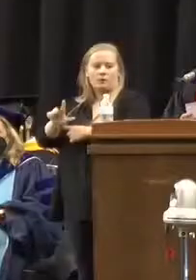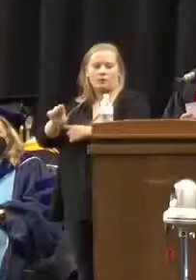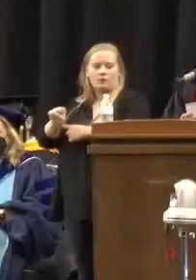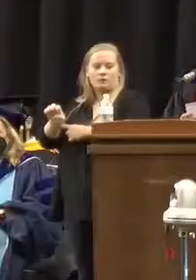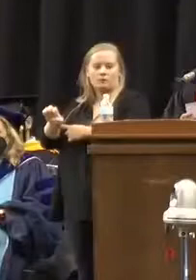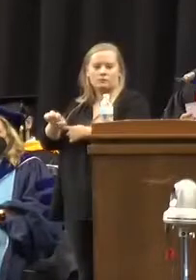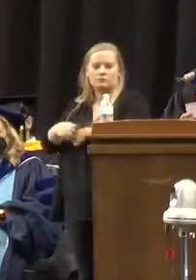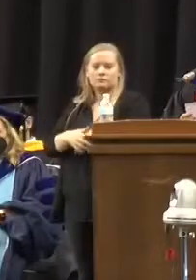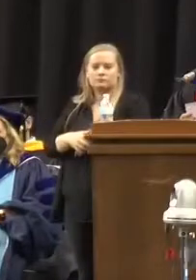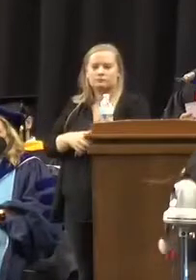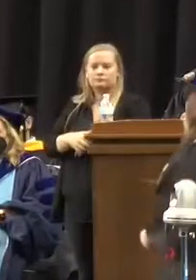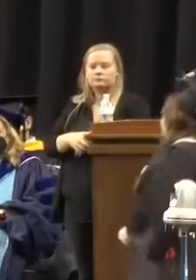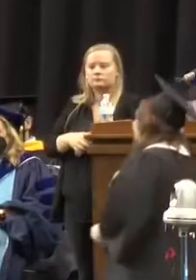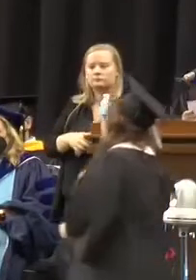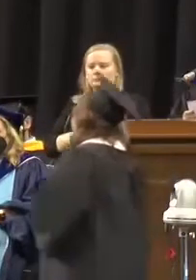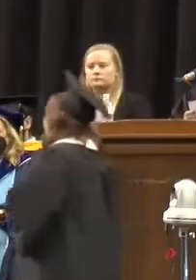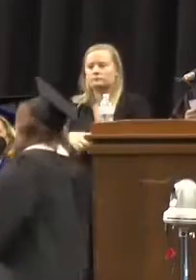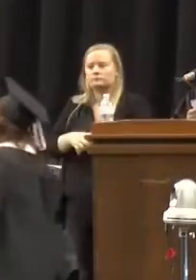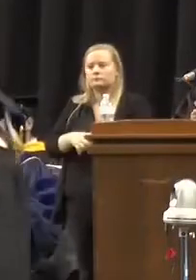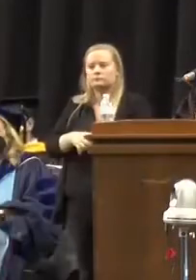Megan A. Hulse.